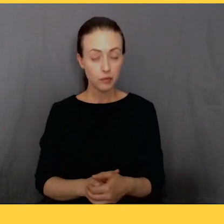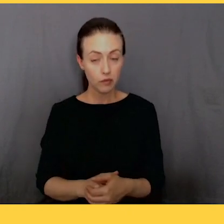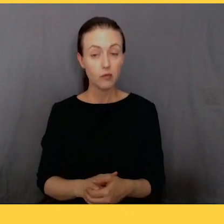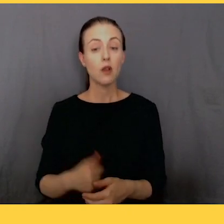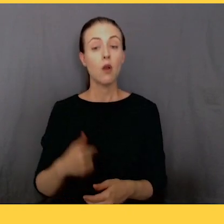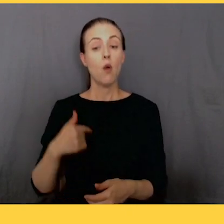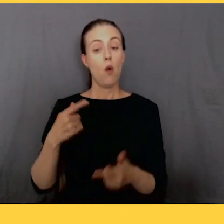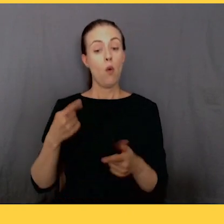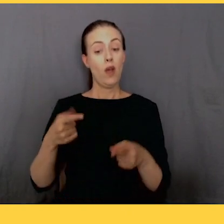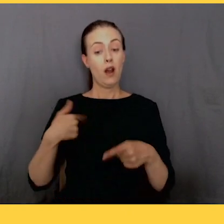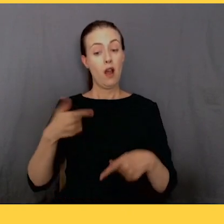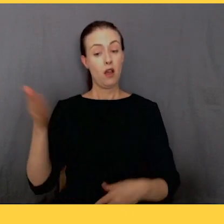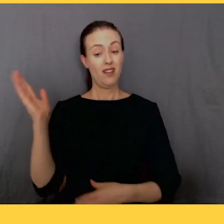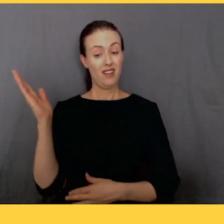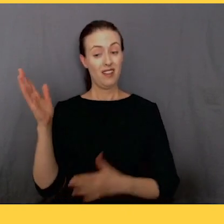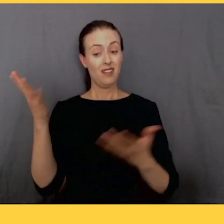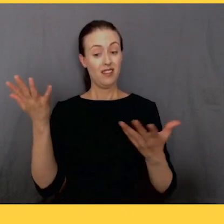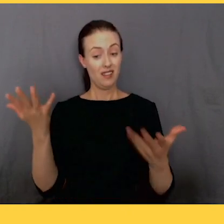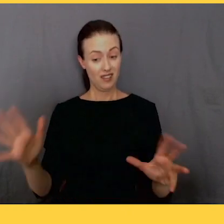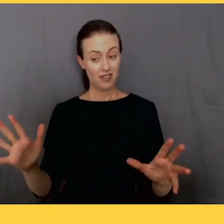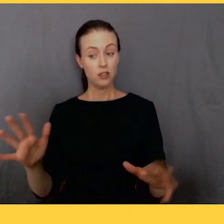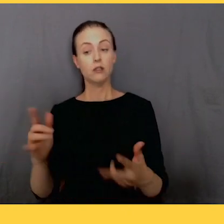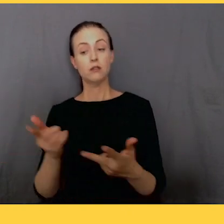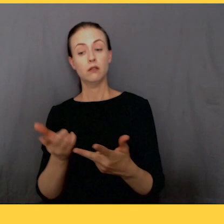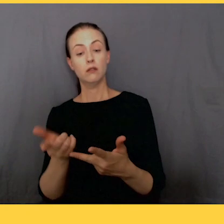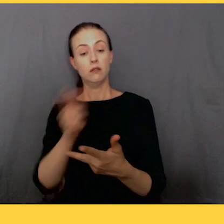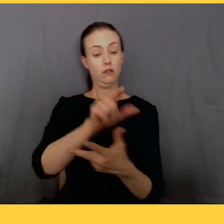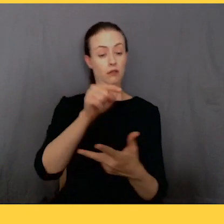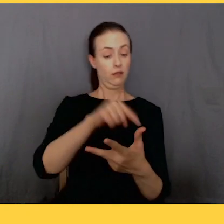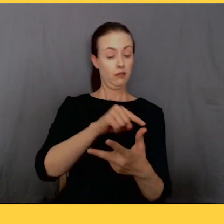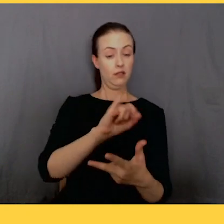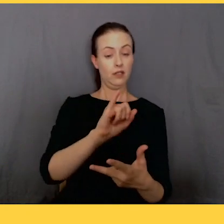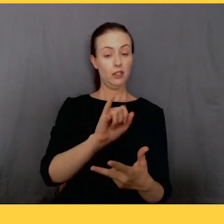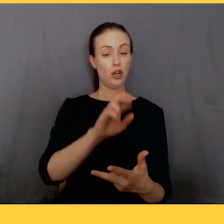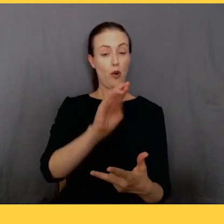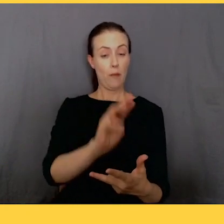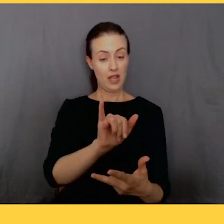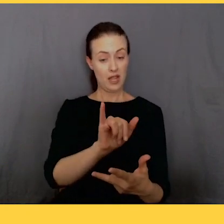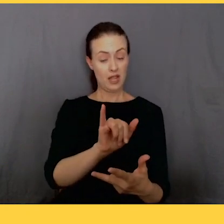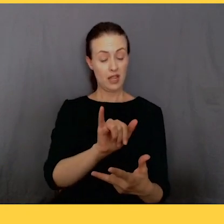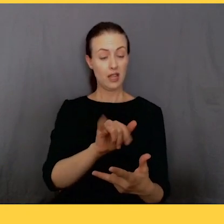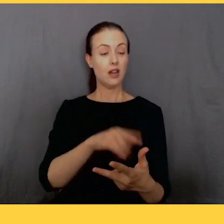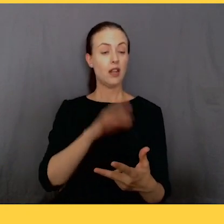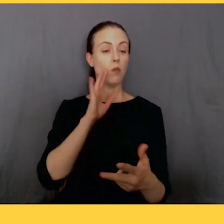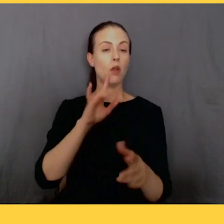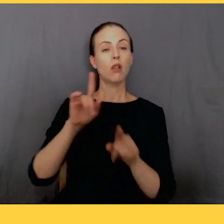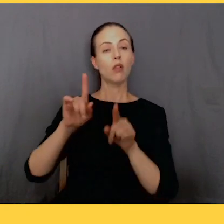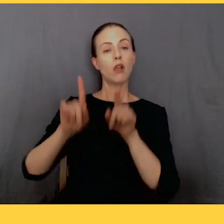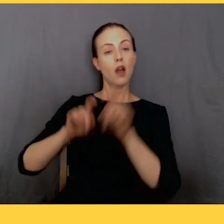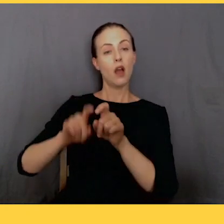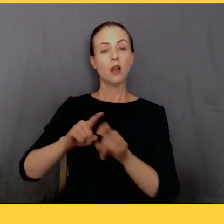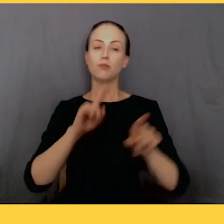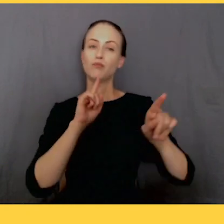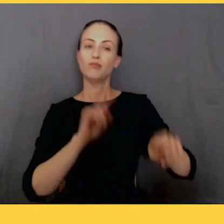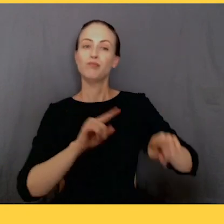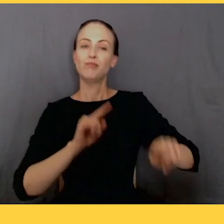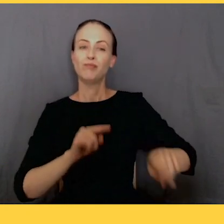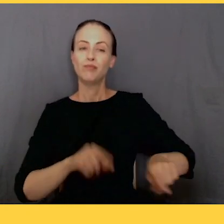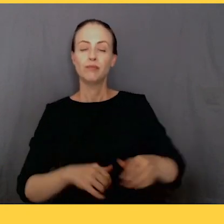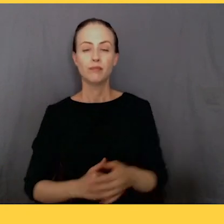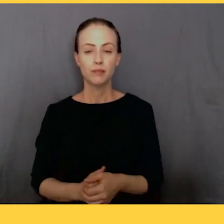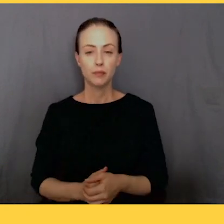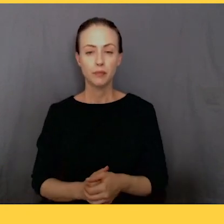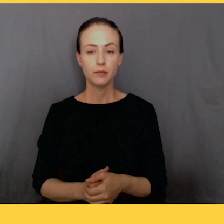start to handle the questions and see if we can answer them all tonight. So another reminder is that this video is